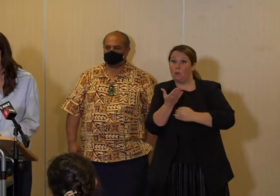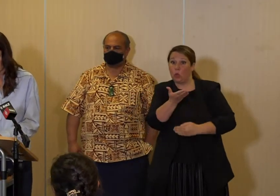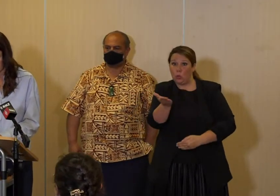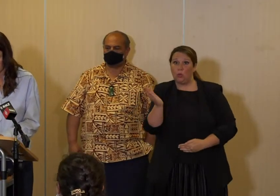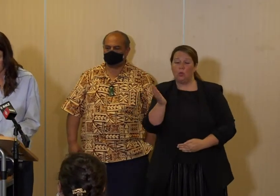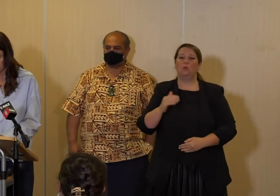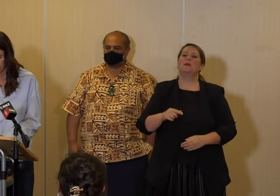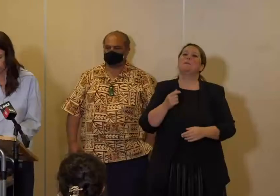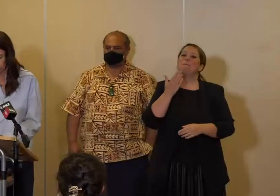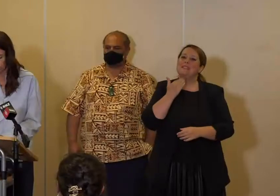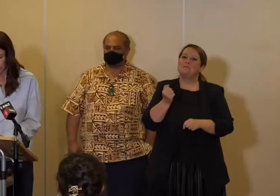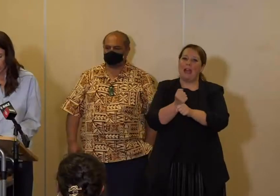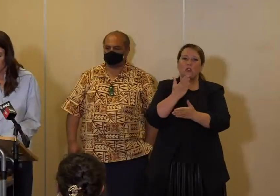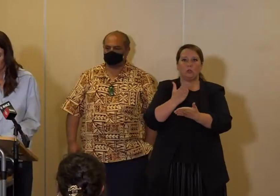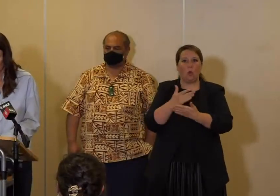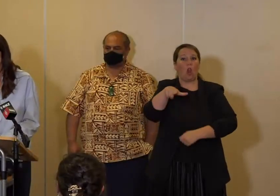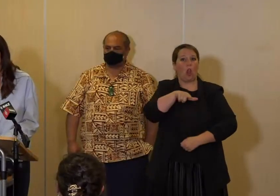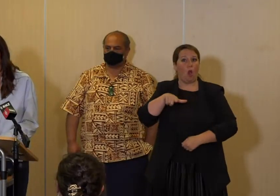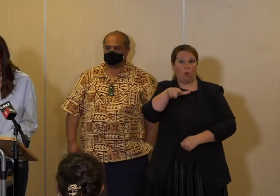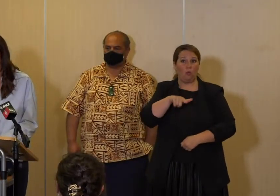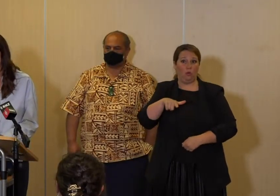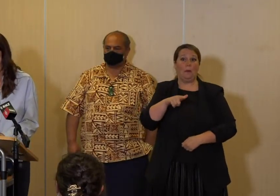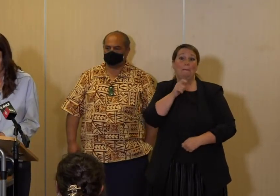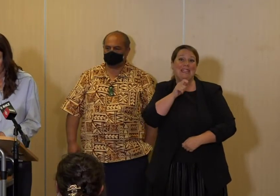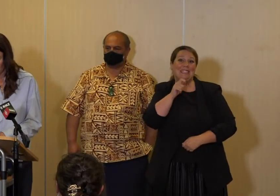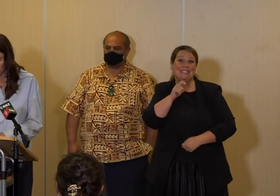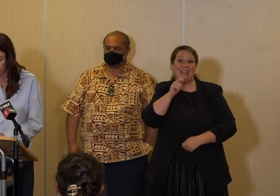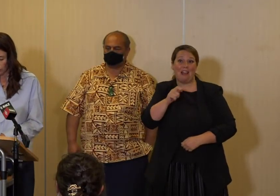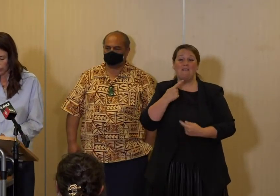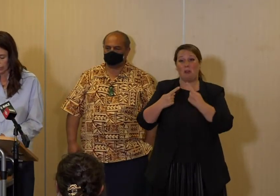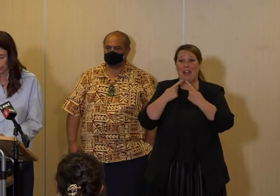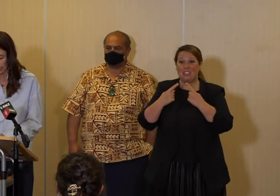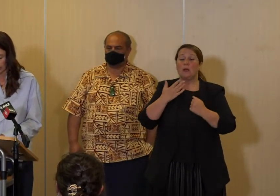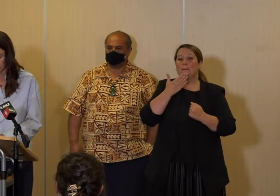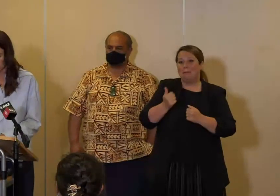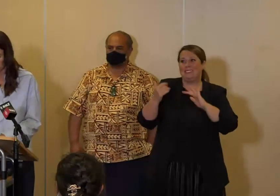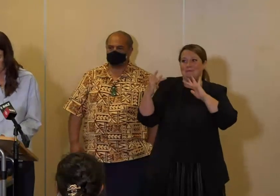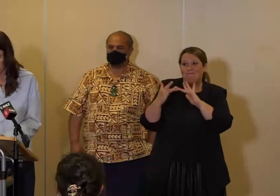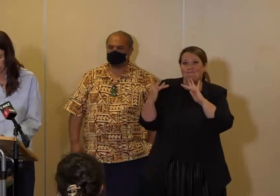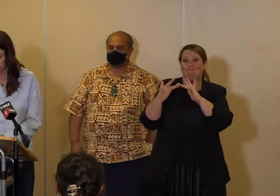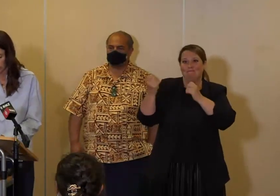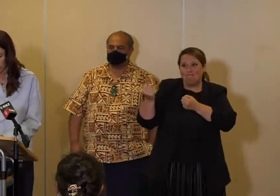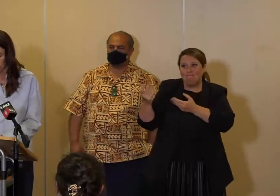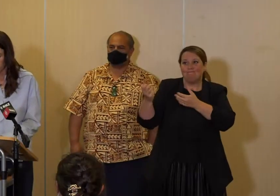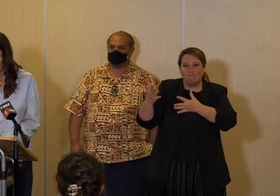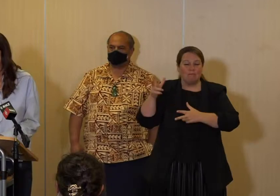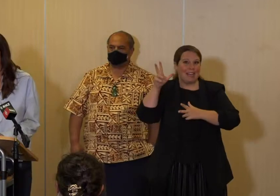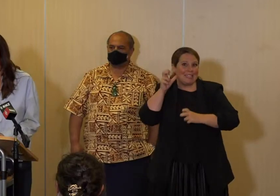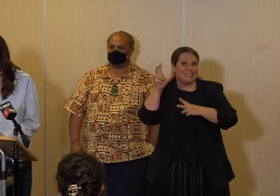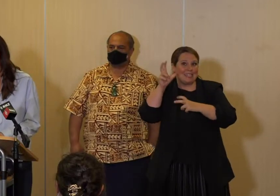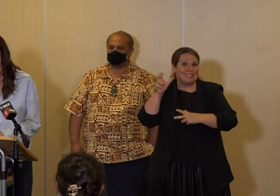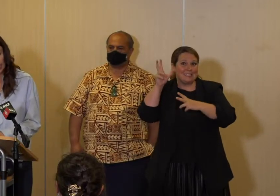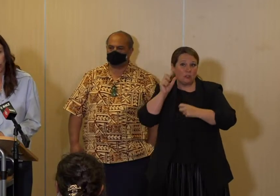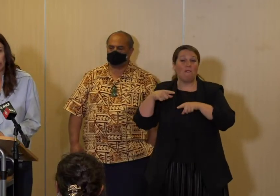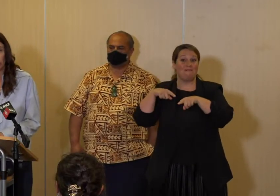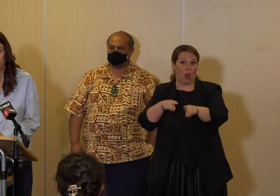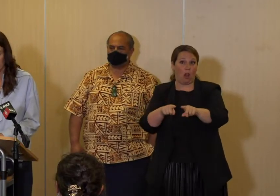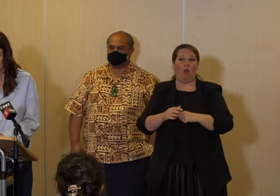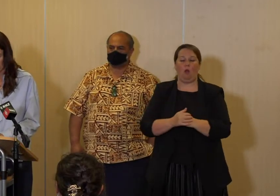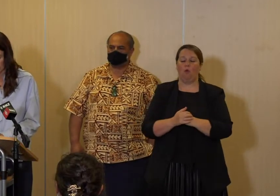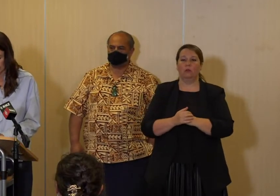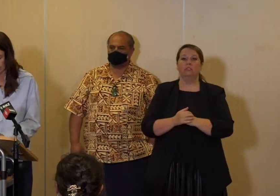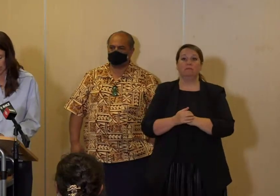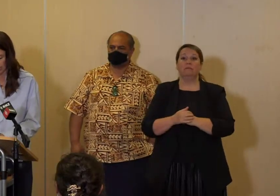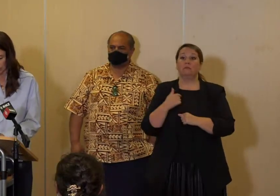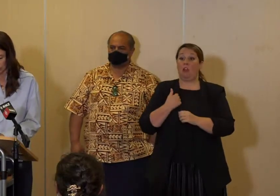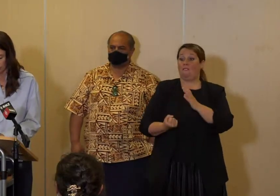local media. Although there is currently no ongoing large eruption, further activity cannot be ruled